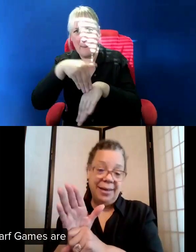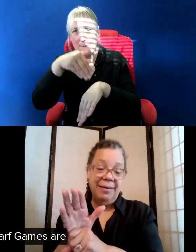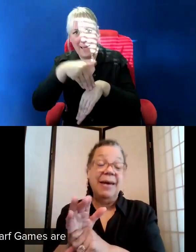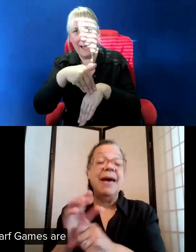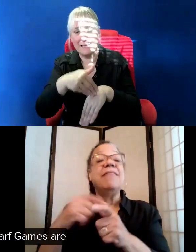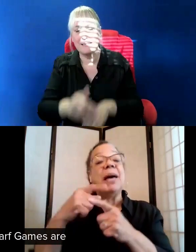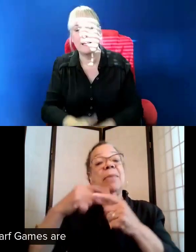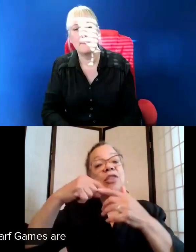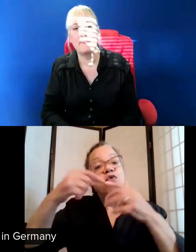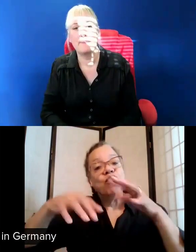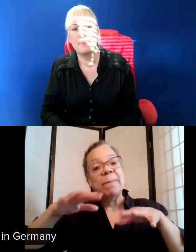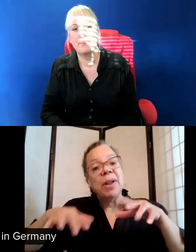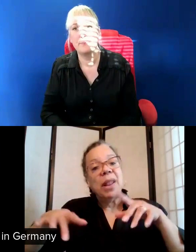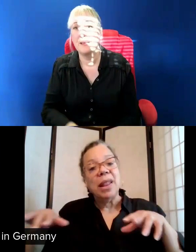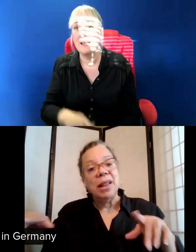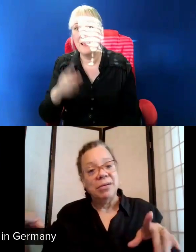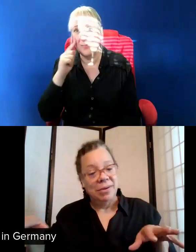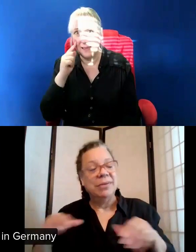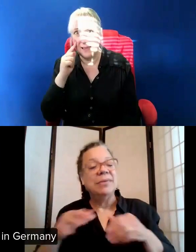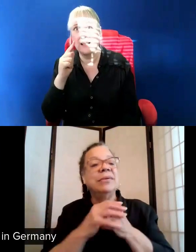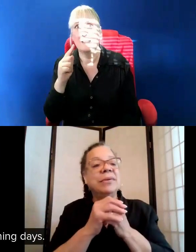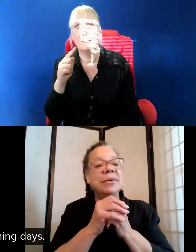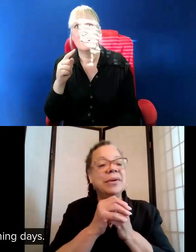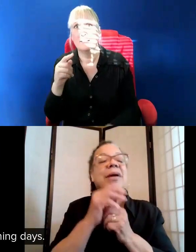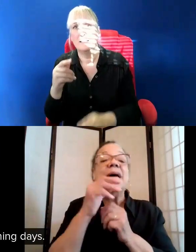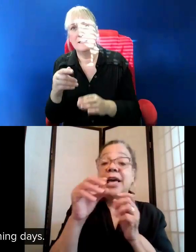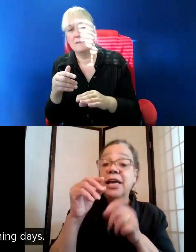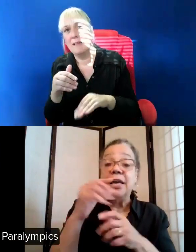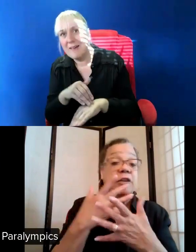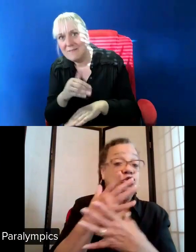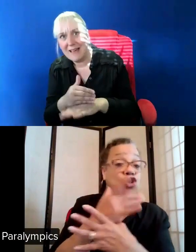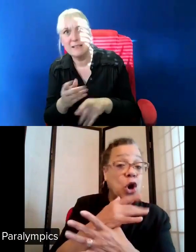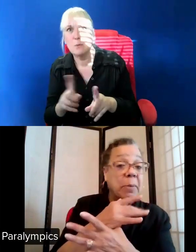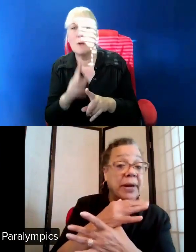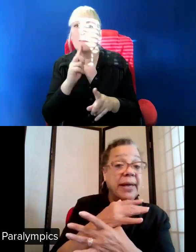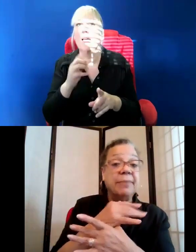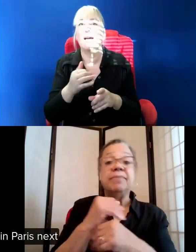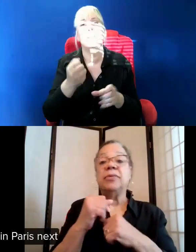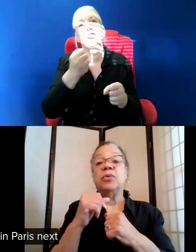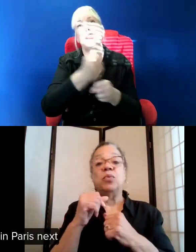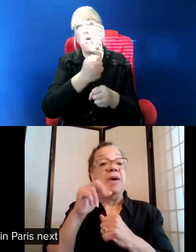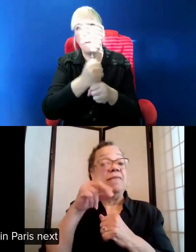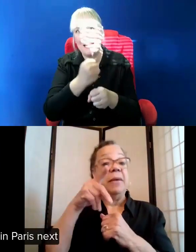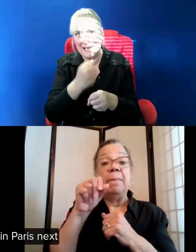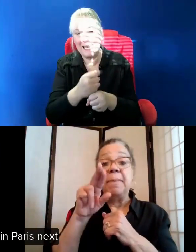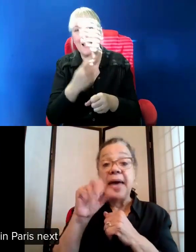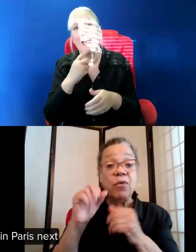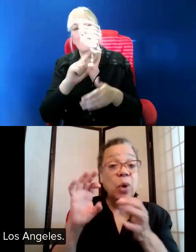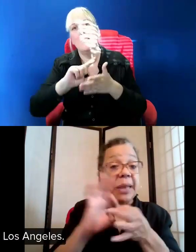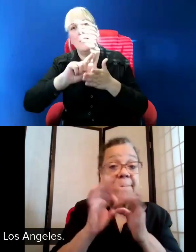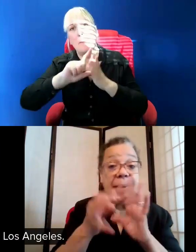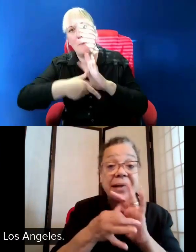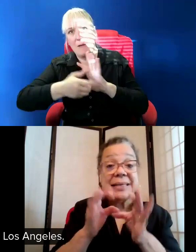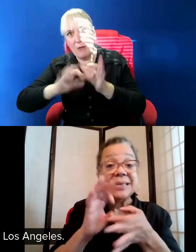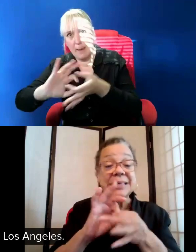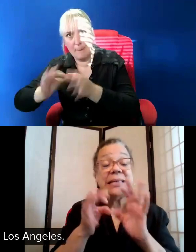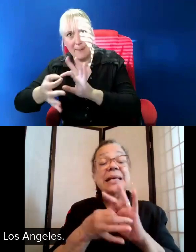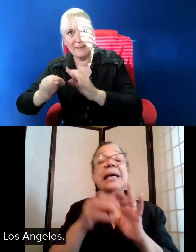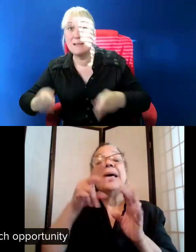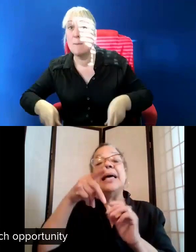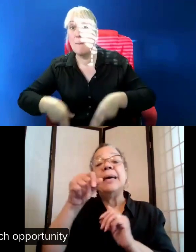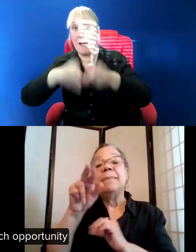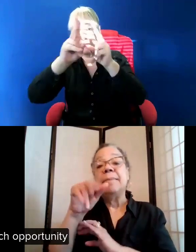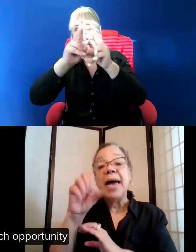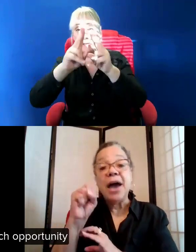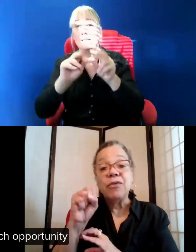The World Dwarf Games are taking place in Germany in the coming days. We have the Paralympics taking place in Paris next year, and then Los